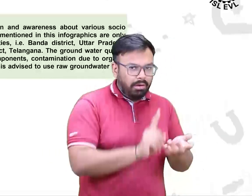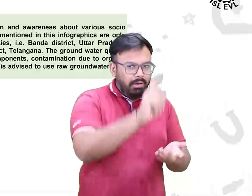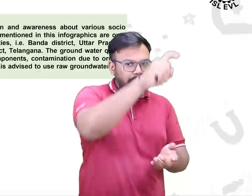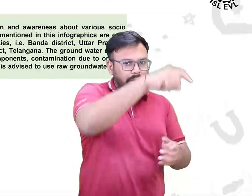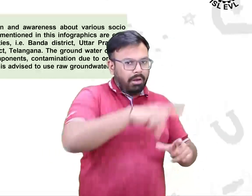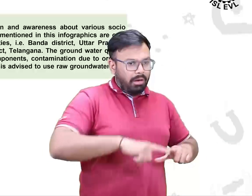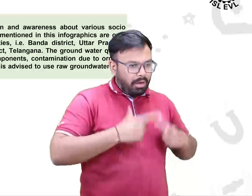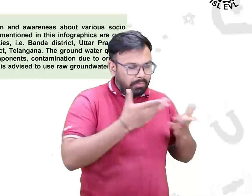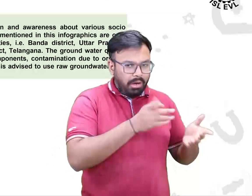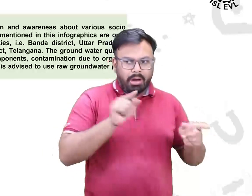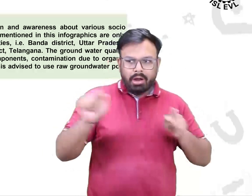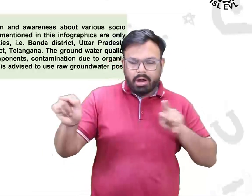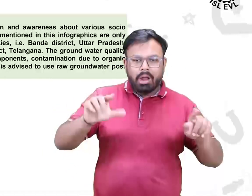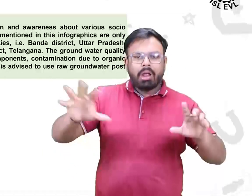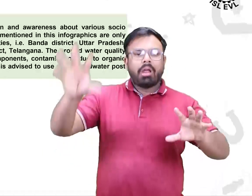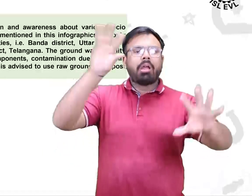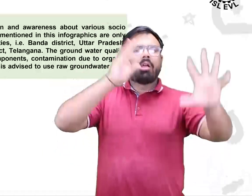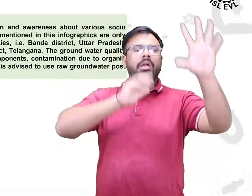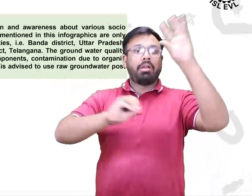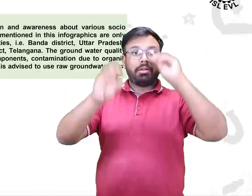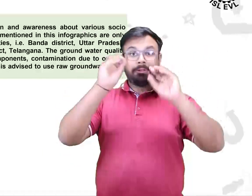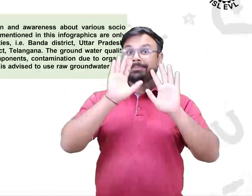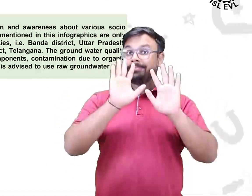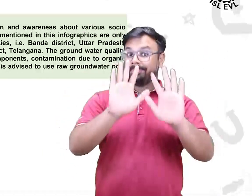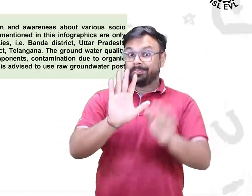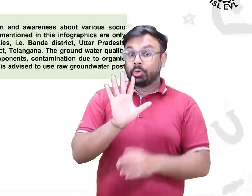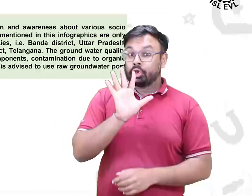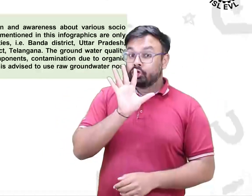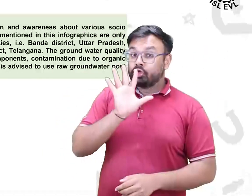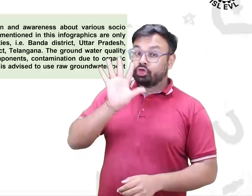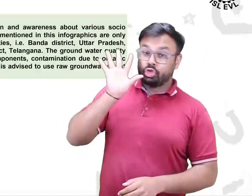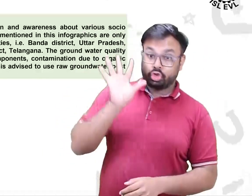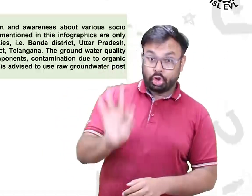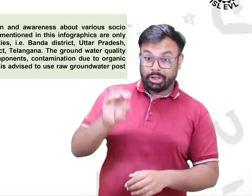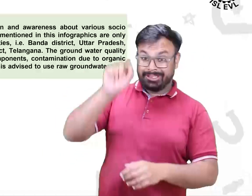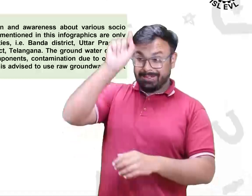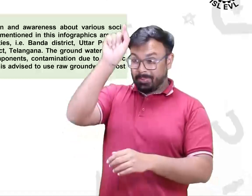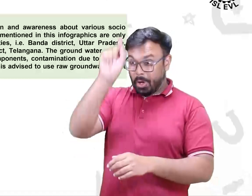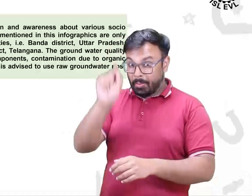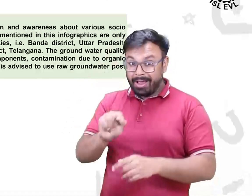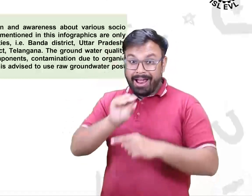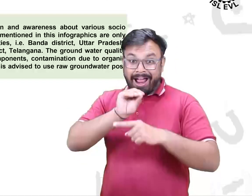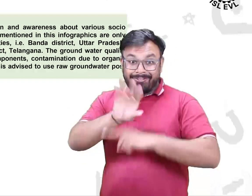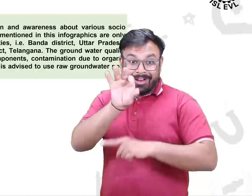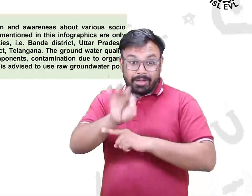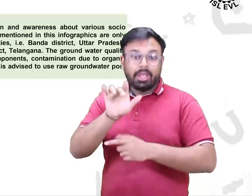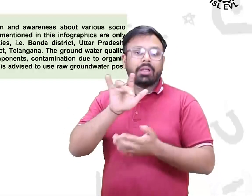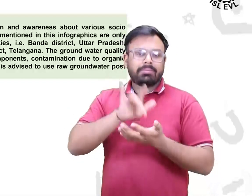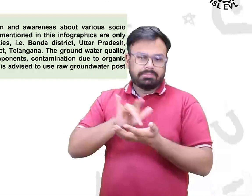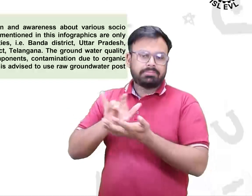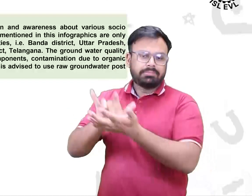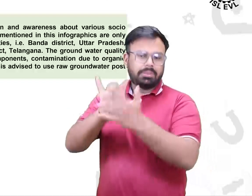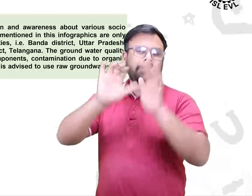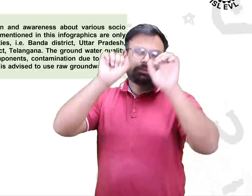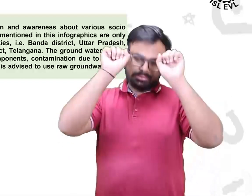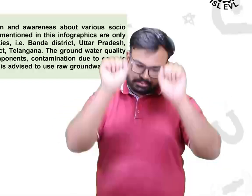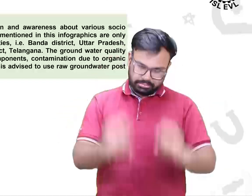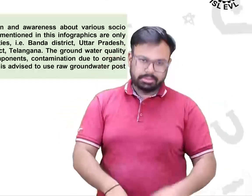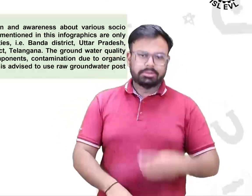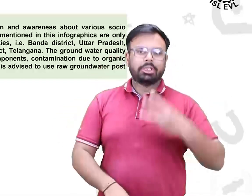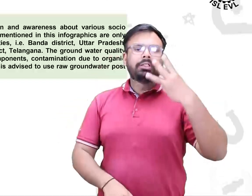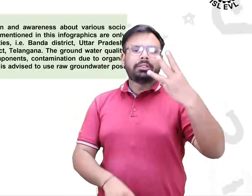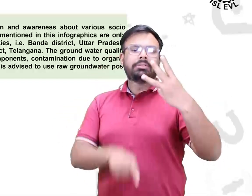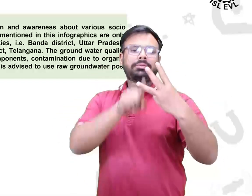in this infographic are only true for termite mounds from the three localities, that